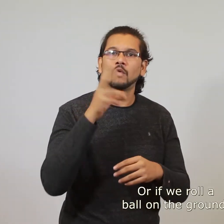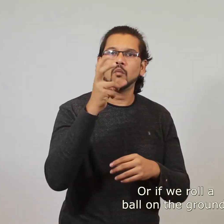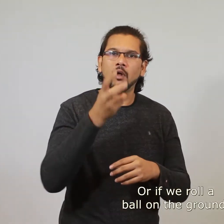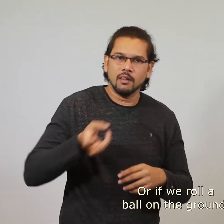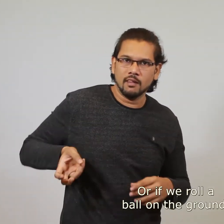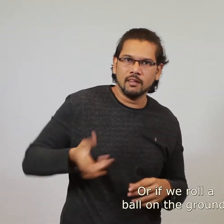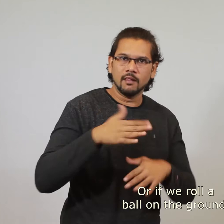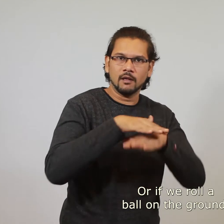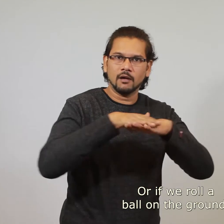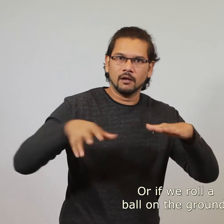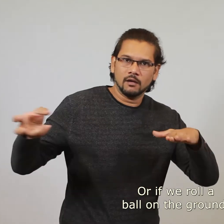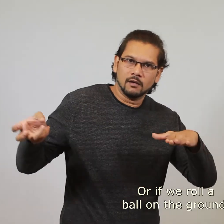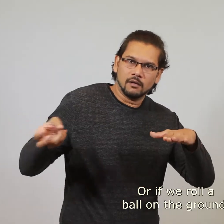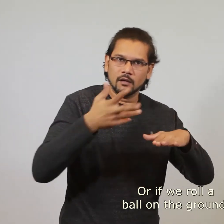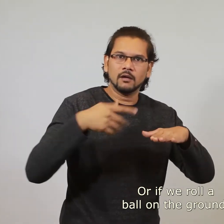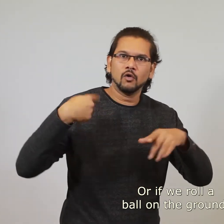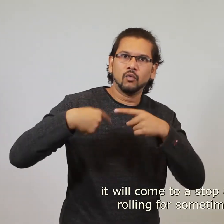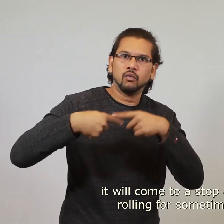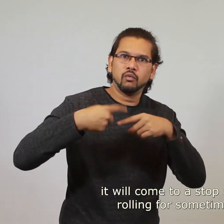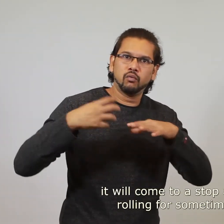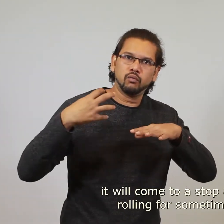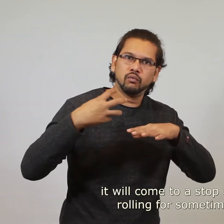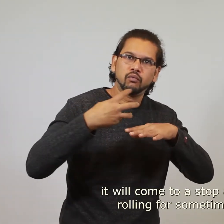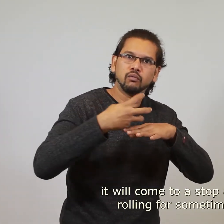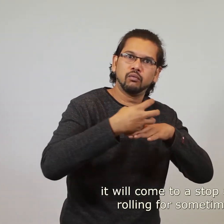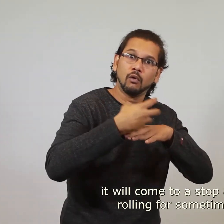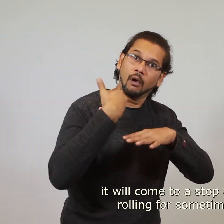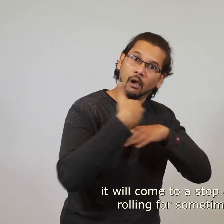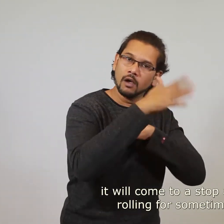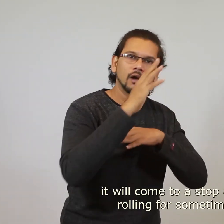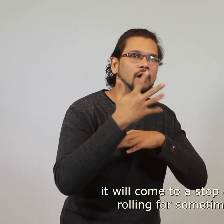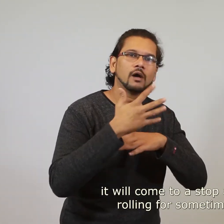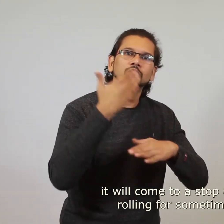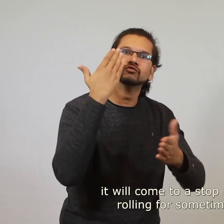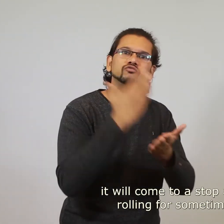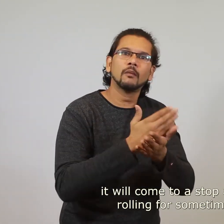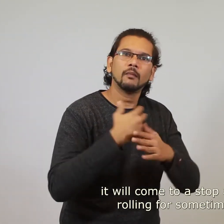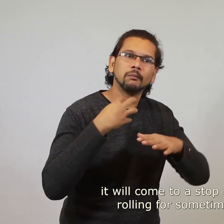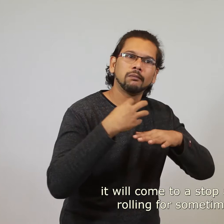Or if we roll a ball on the ground, it will come to a stop after rolling for some time.